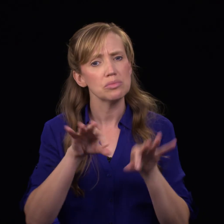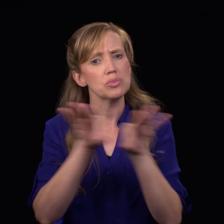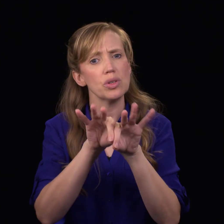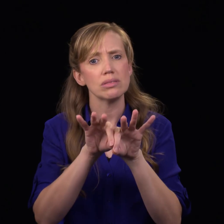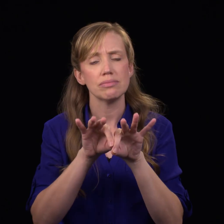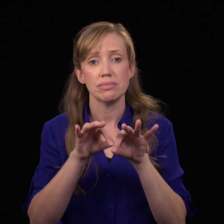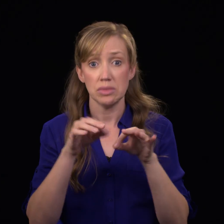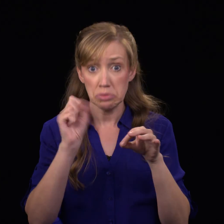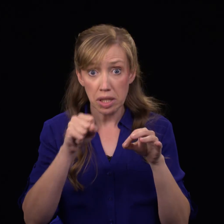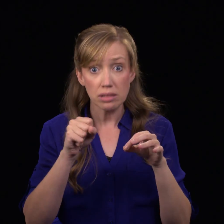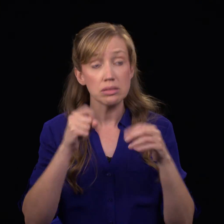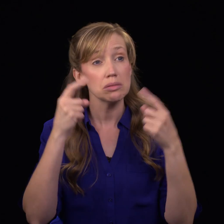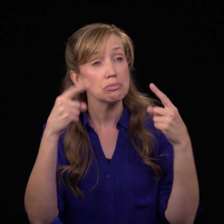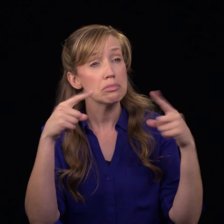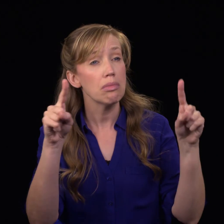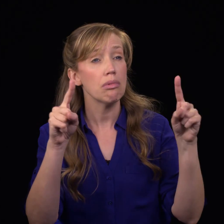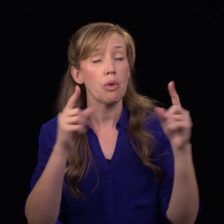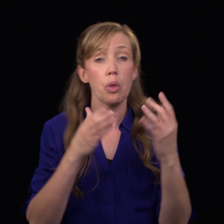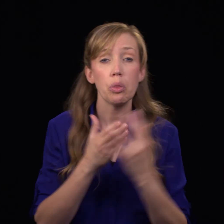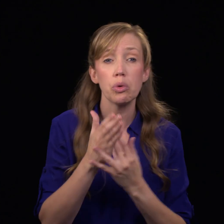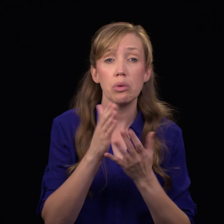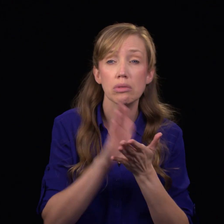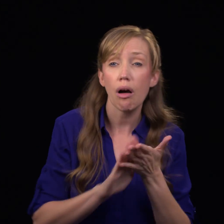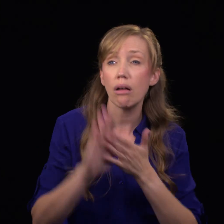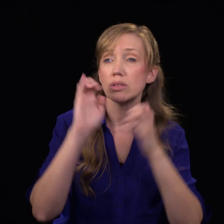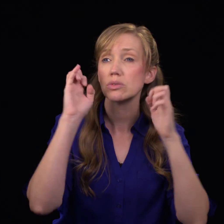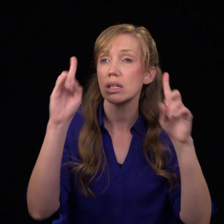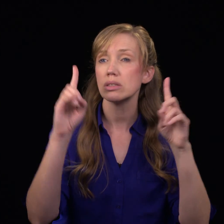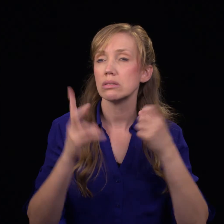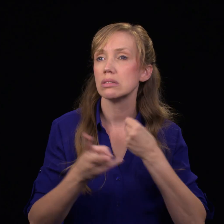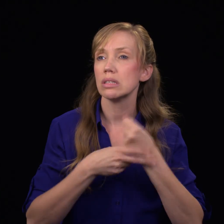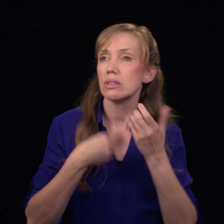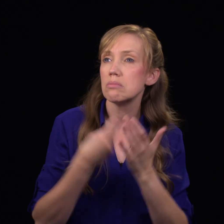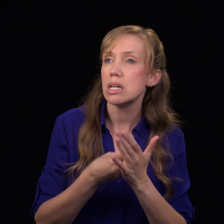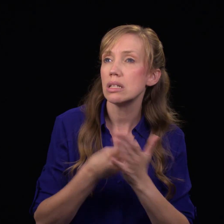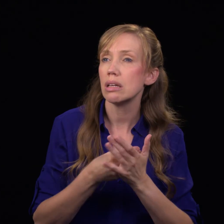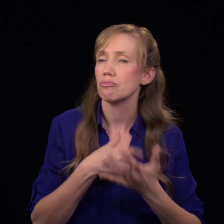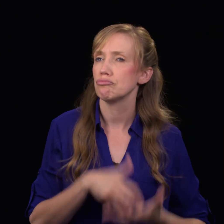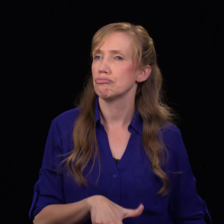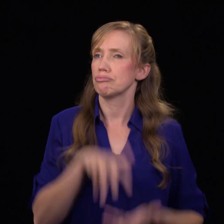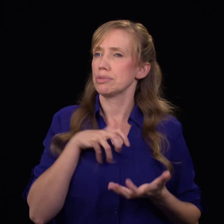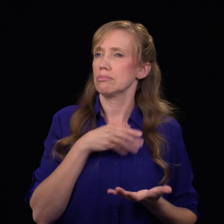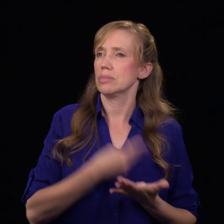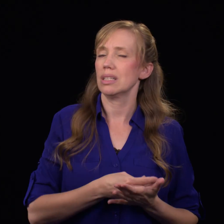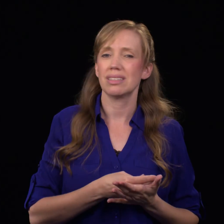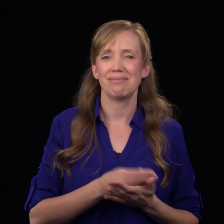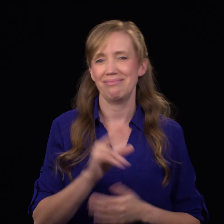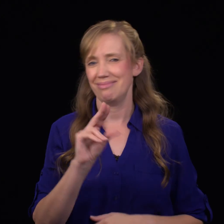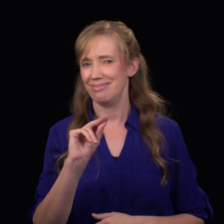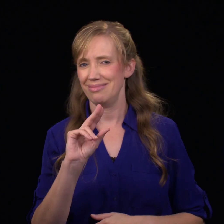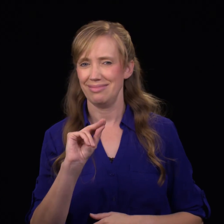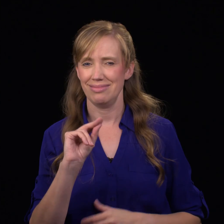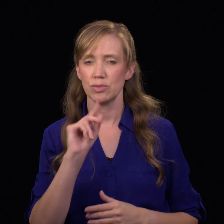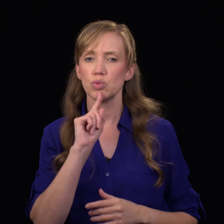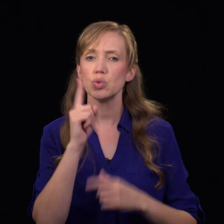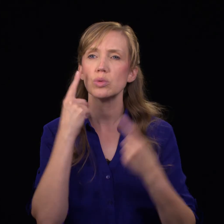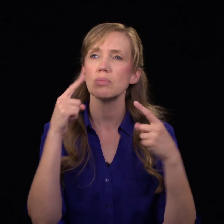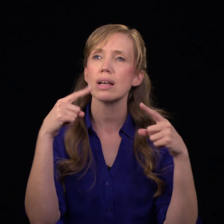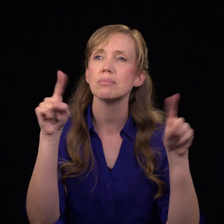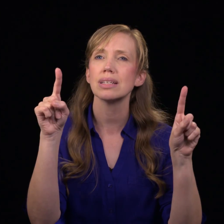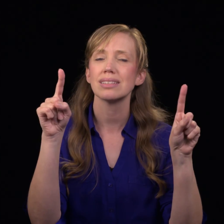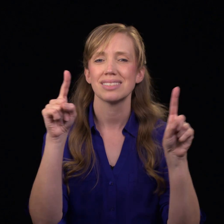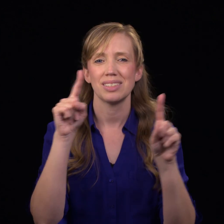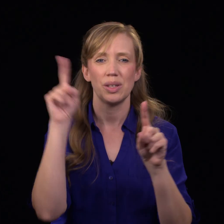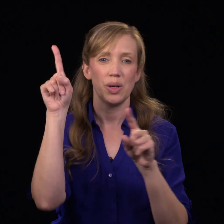think that prosperity is achieved through a college education, by saving money or inheriting wealth, but you really prosper when you seek